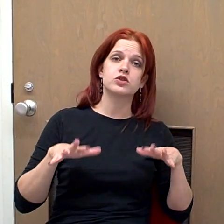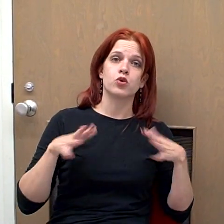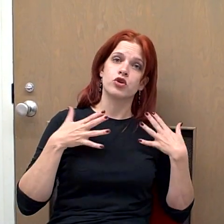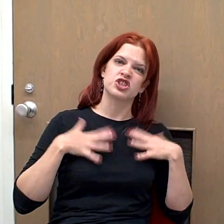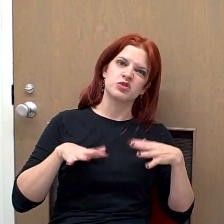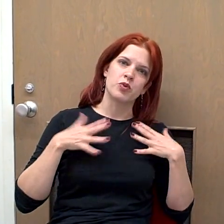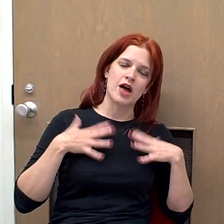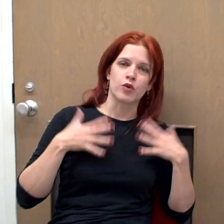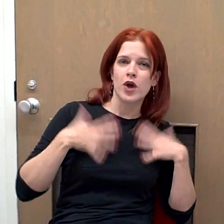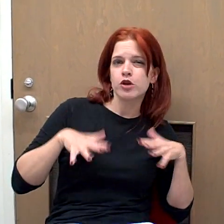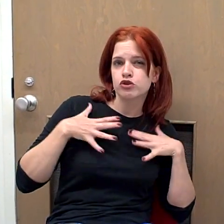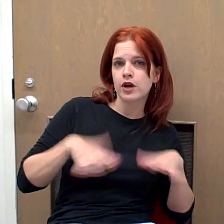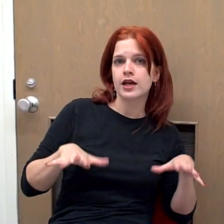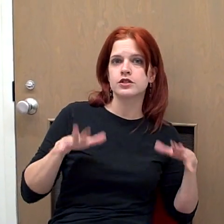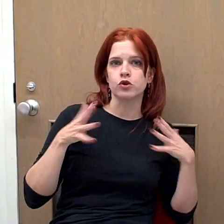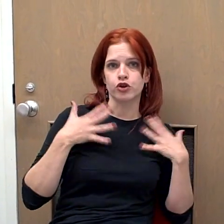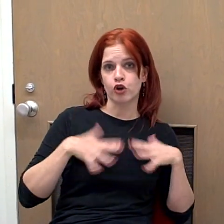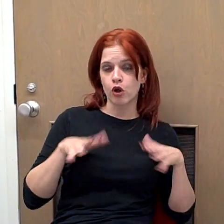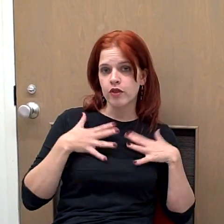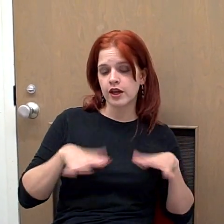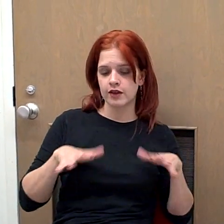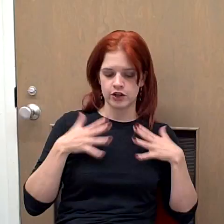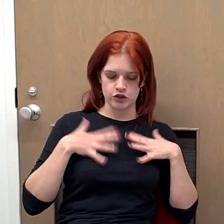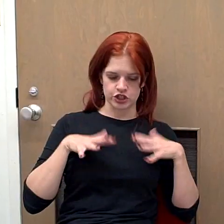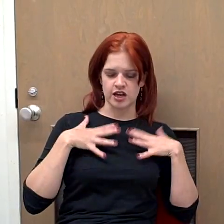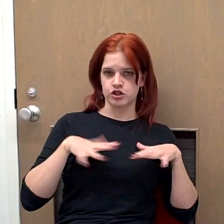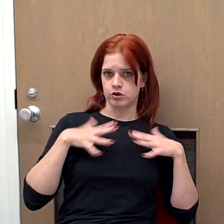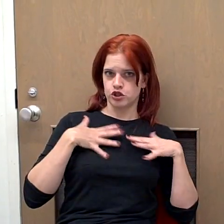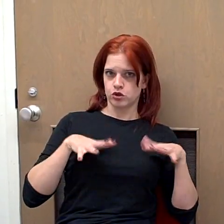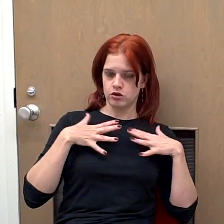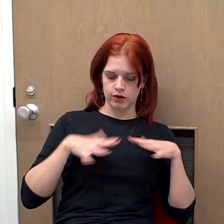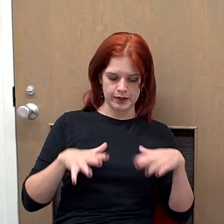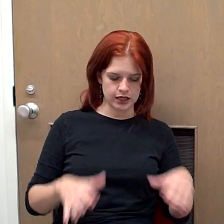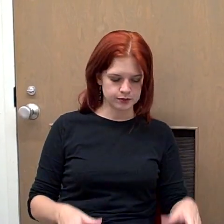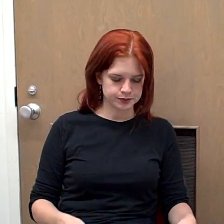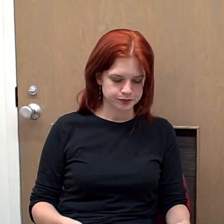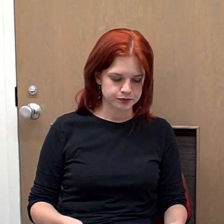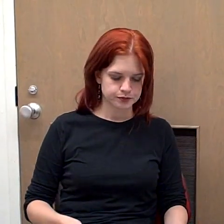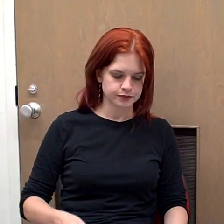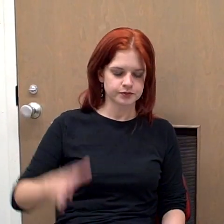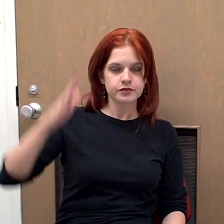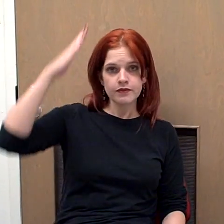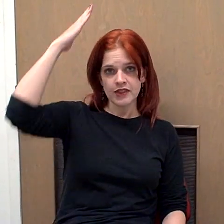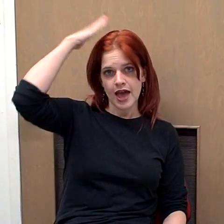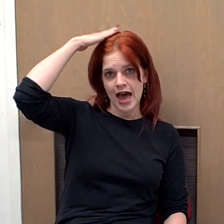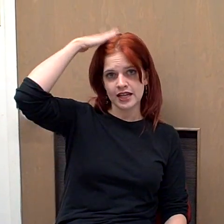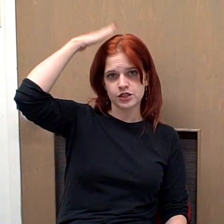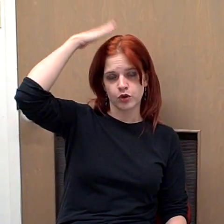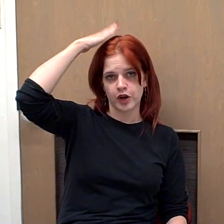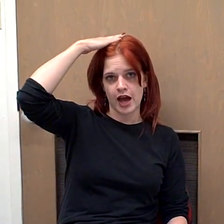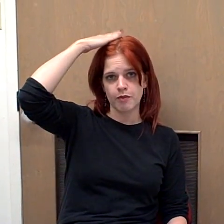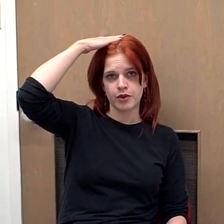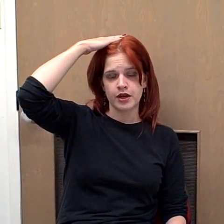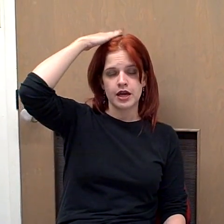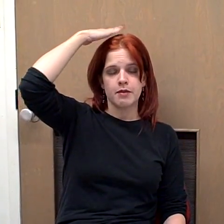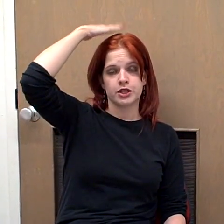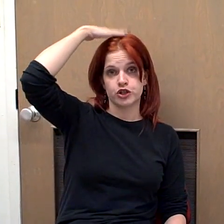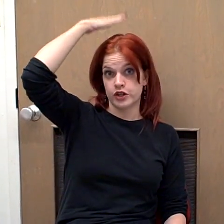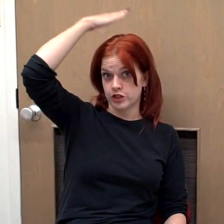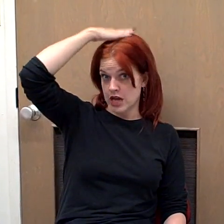or just have the way you dress or your clothing, then you just kind of do it short and repeat it. Hat or cap, make sure that you're tapping